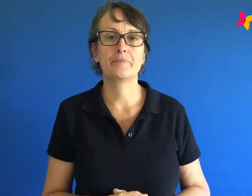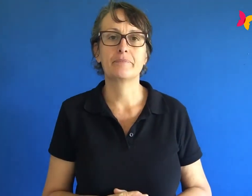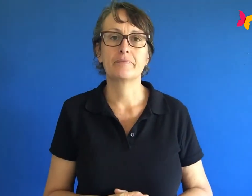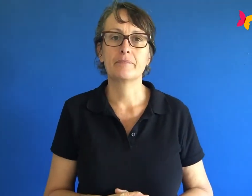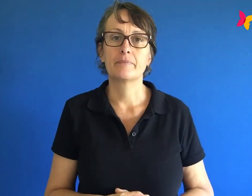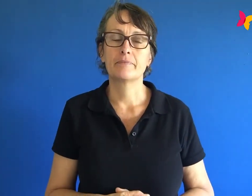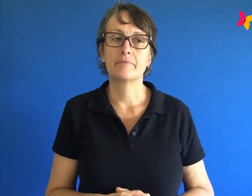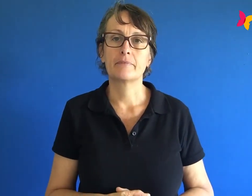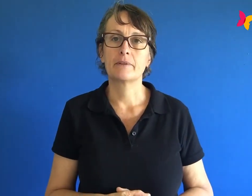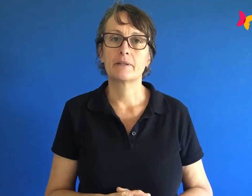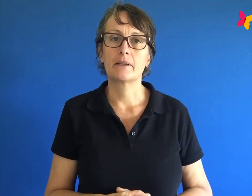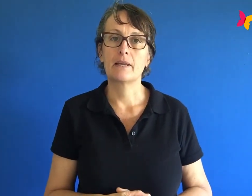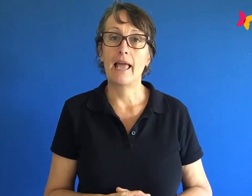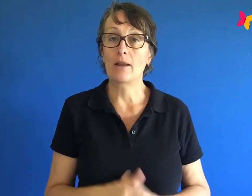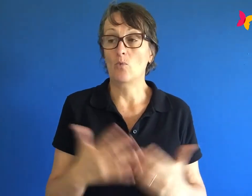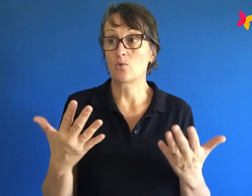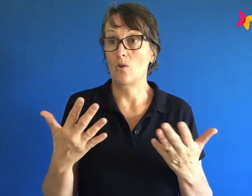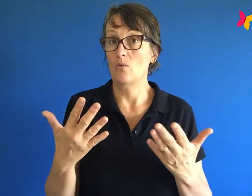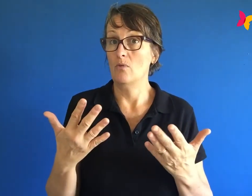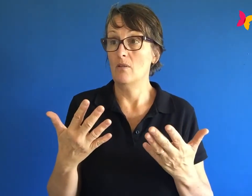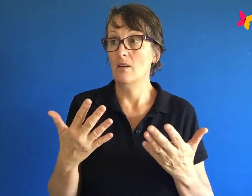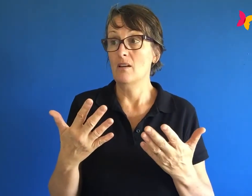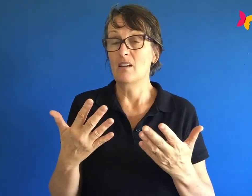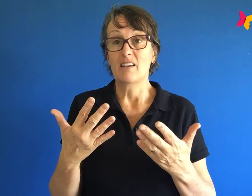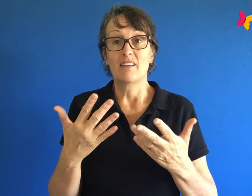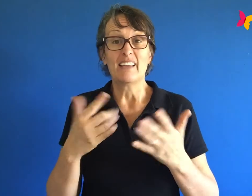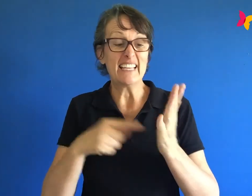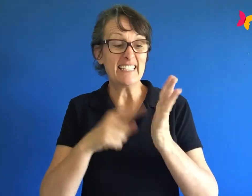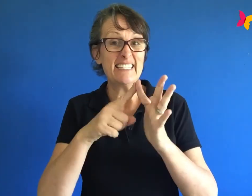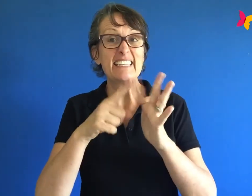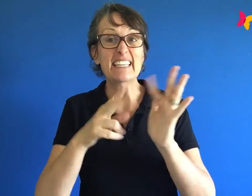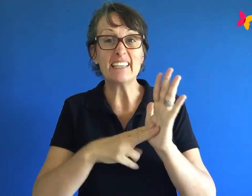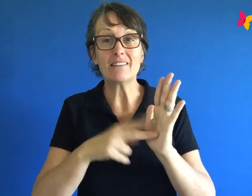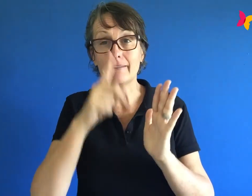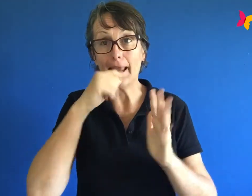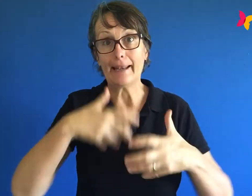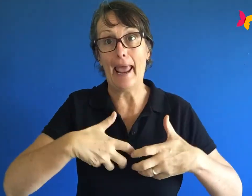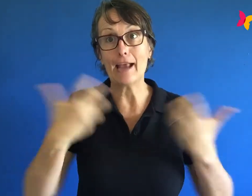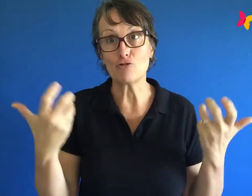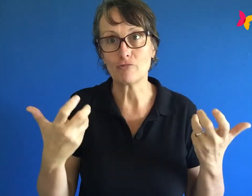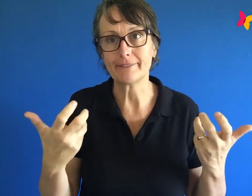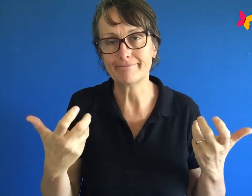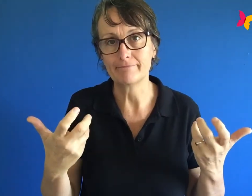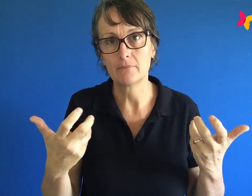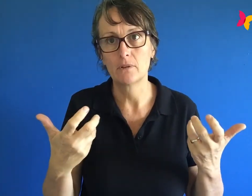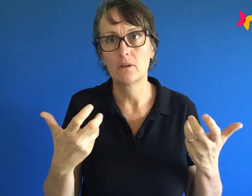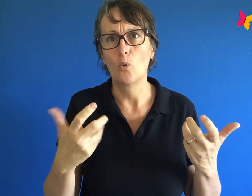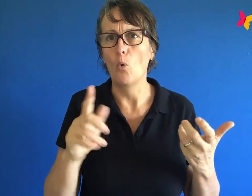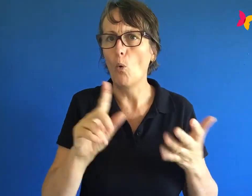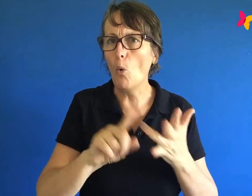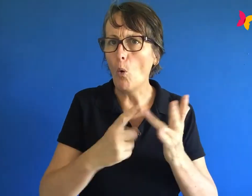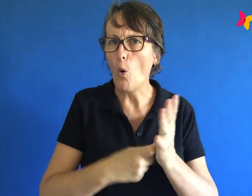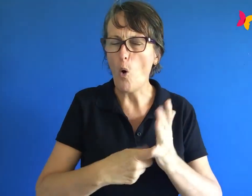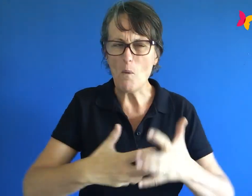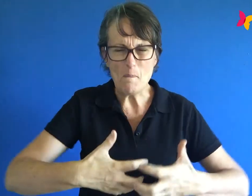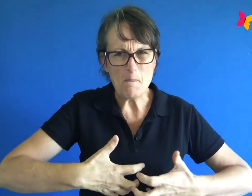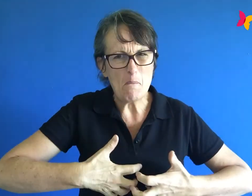the intensity. You know, so there's angry and there's angry. And how often is that happening? You know, is that a